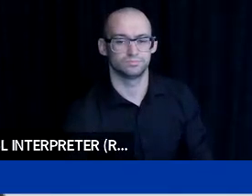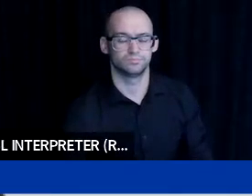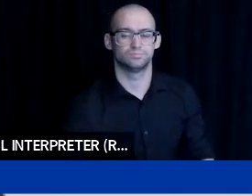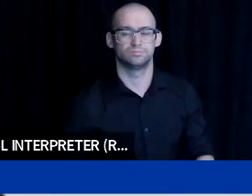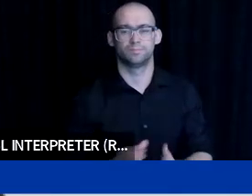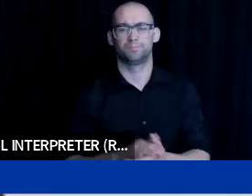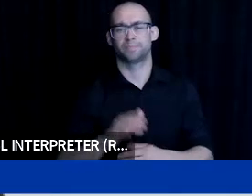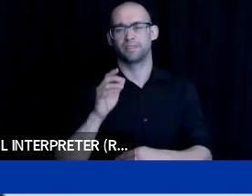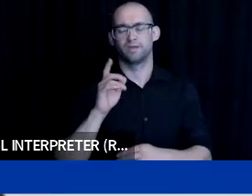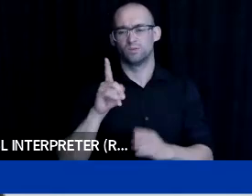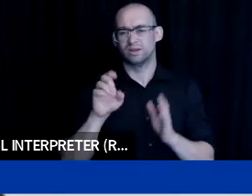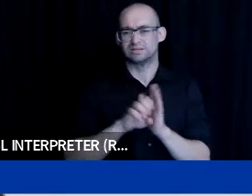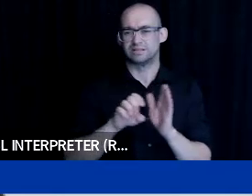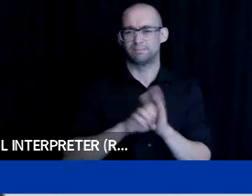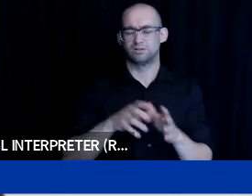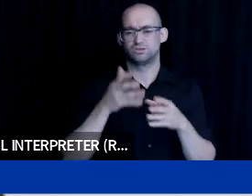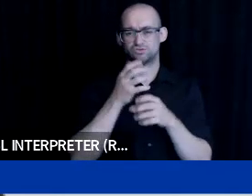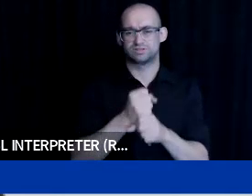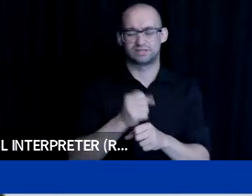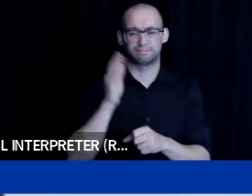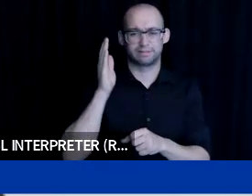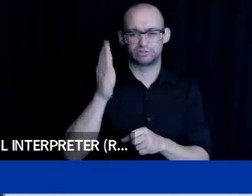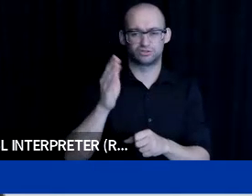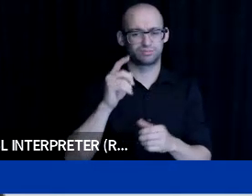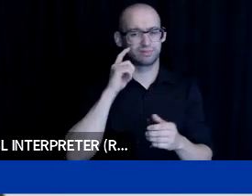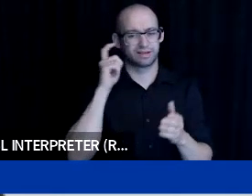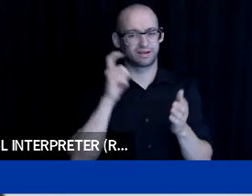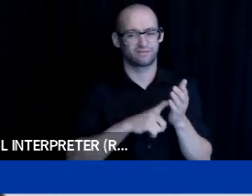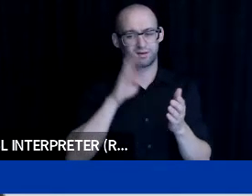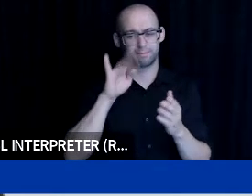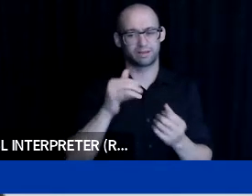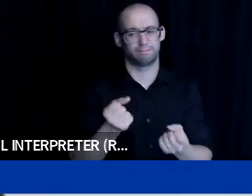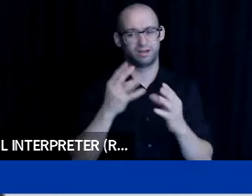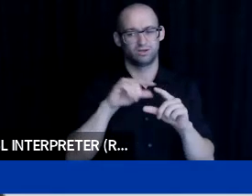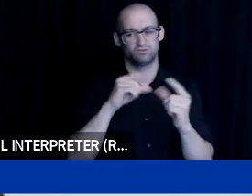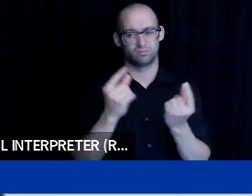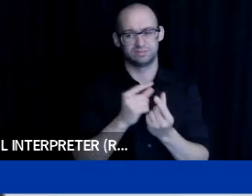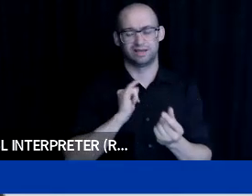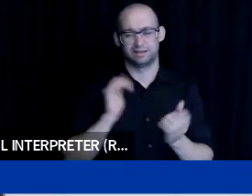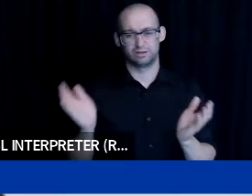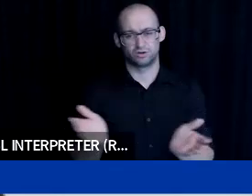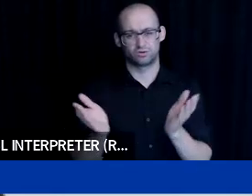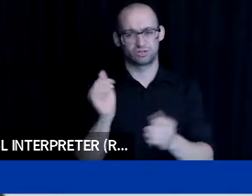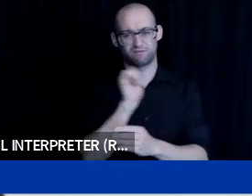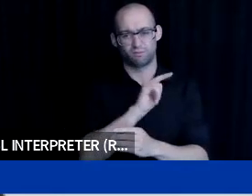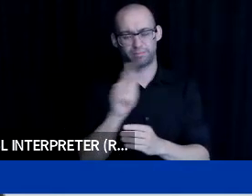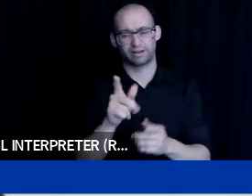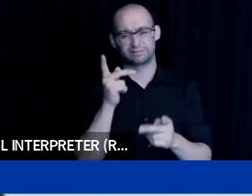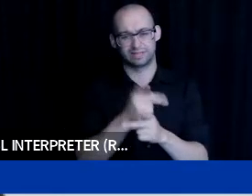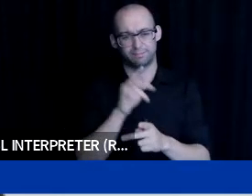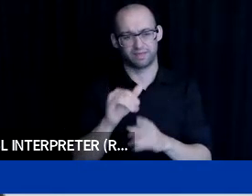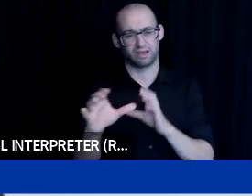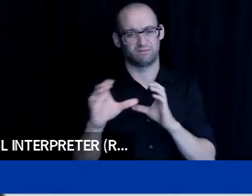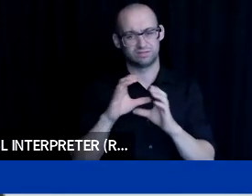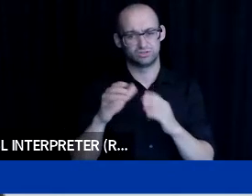the trusted messengers that has been identified by several of the groups, but encourage everyone to keep that conversation going and